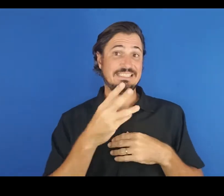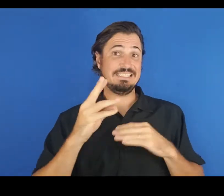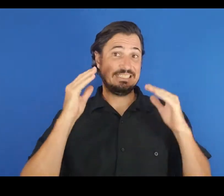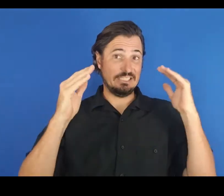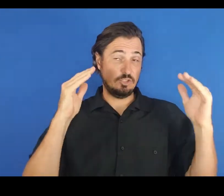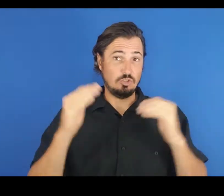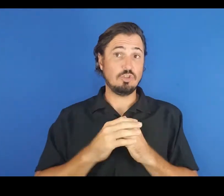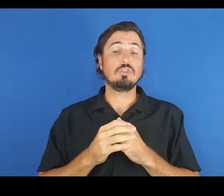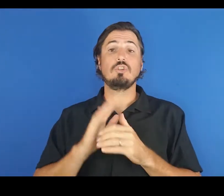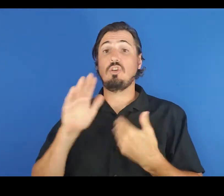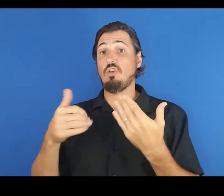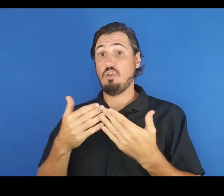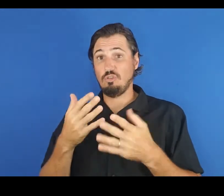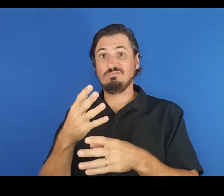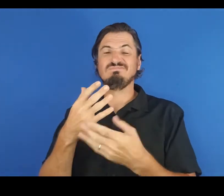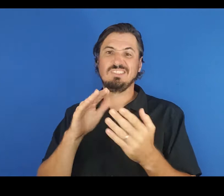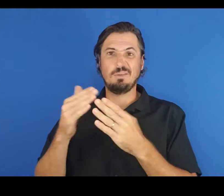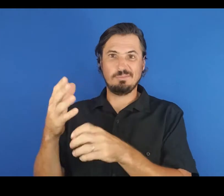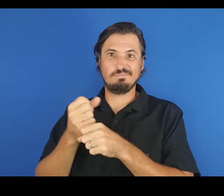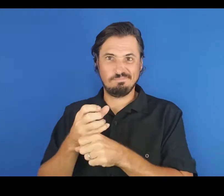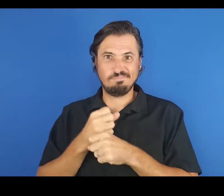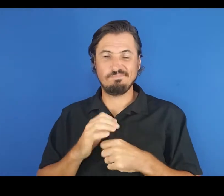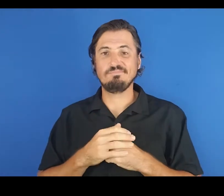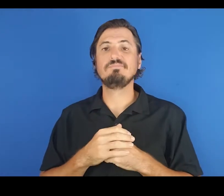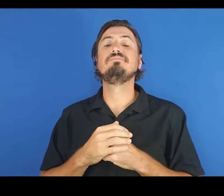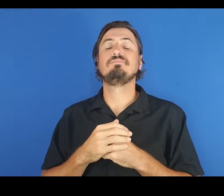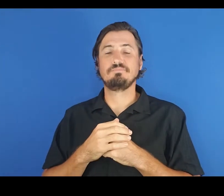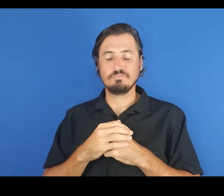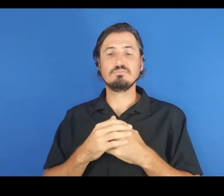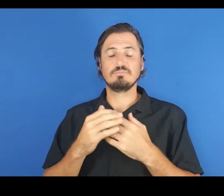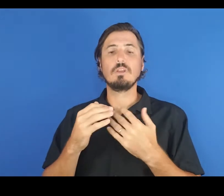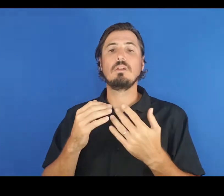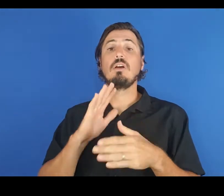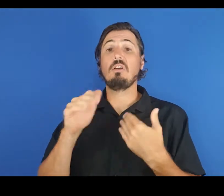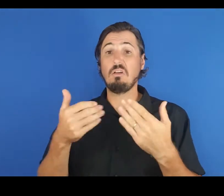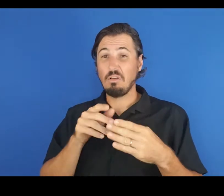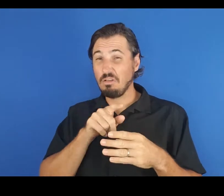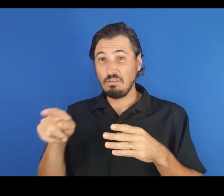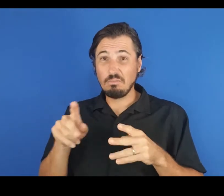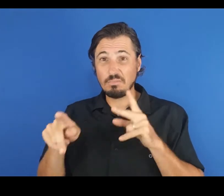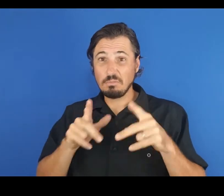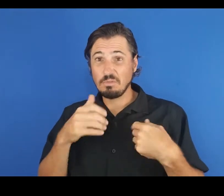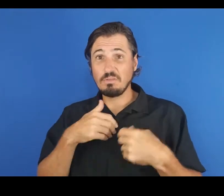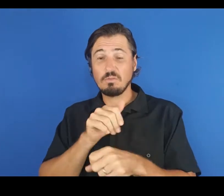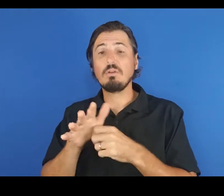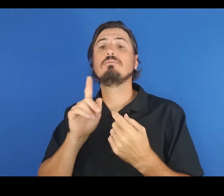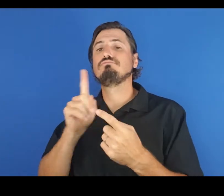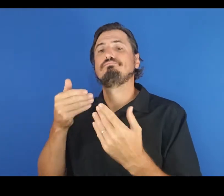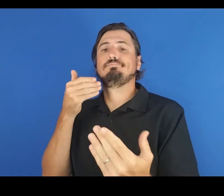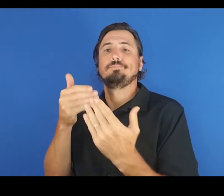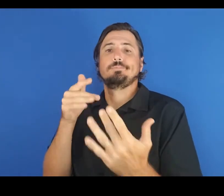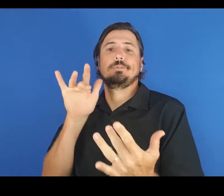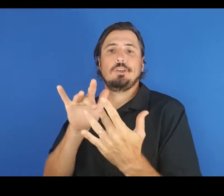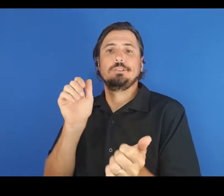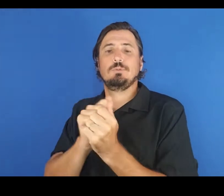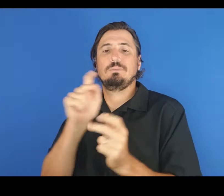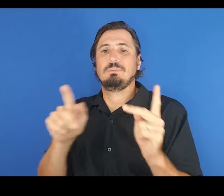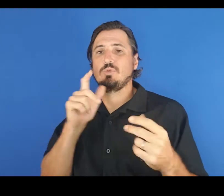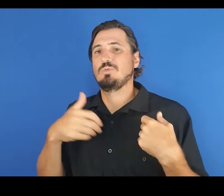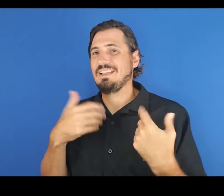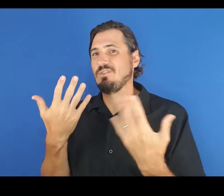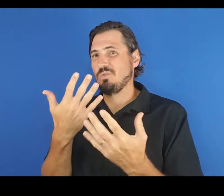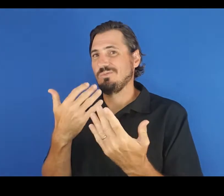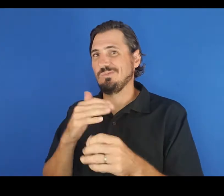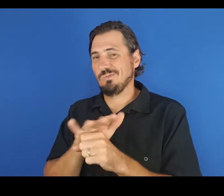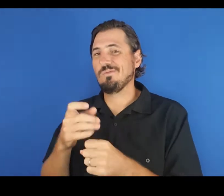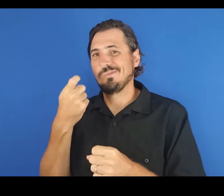16 adults, and all of them are considered community acquired. Nearly all of these cases over the past few days are close contacts of previously announced